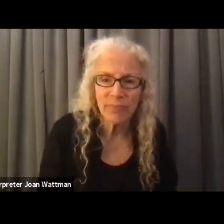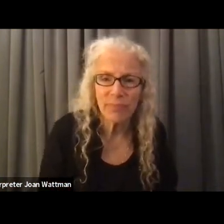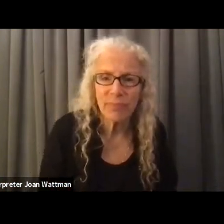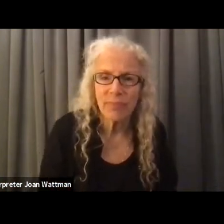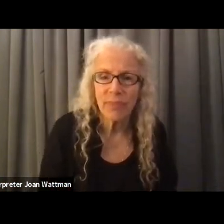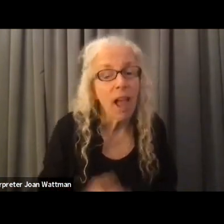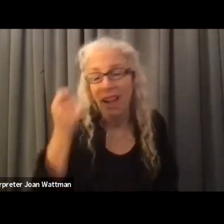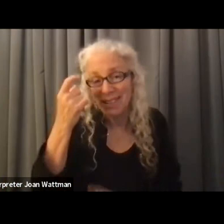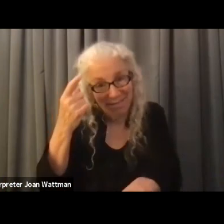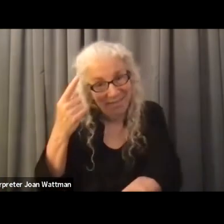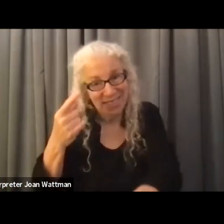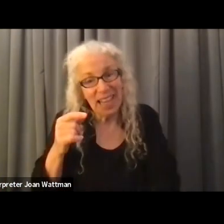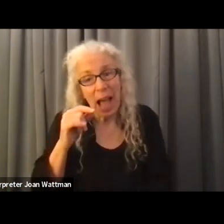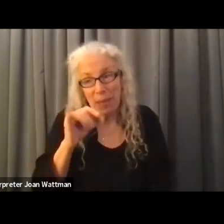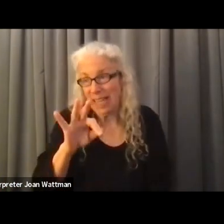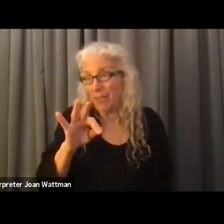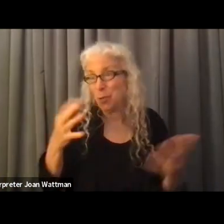Unless you feel we can do that today.